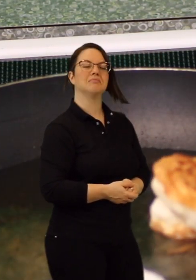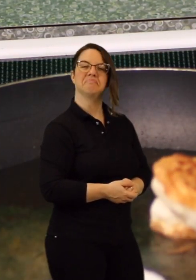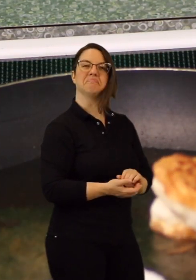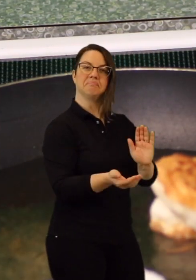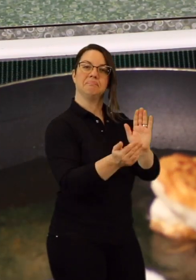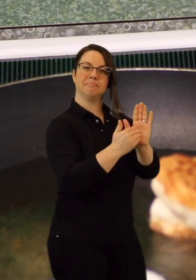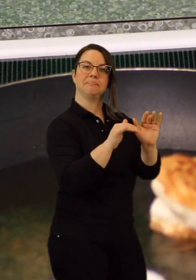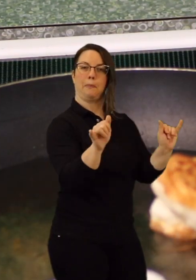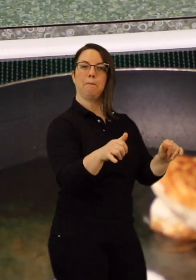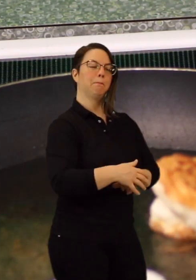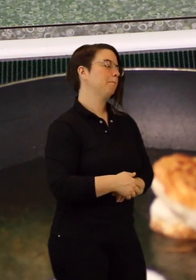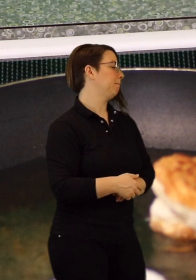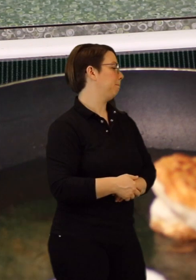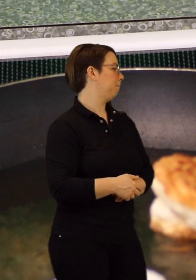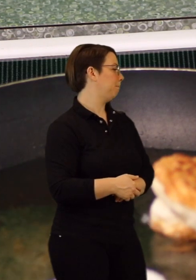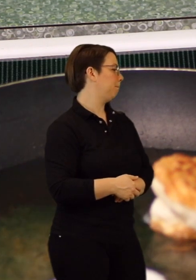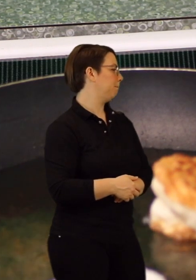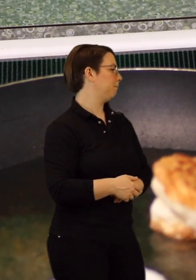taking them,